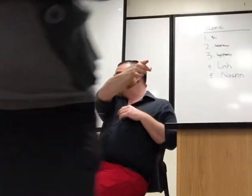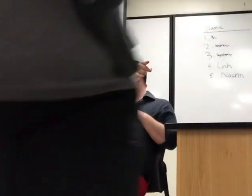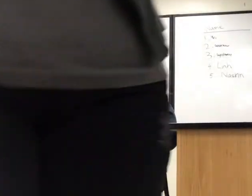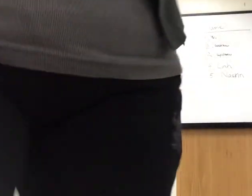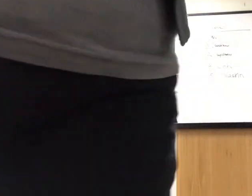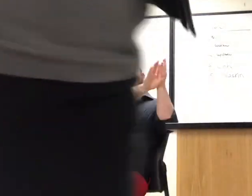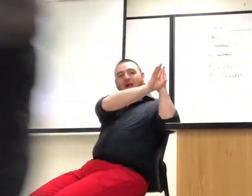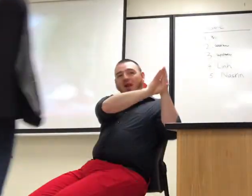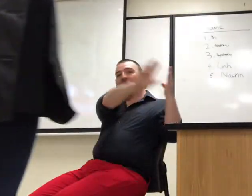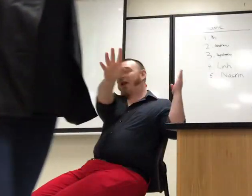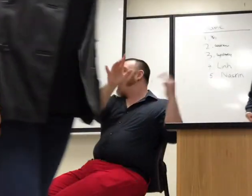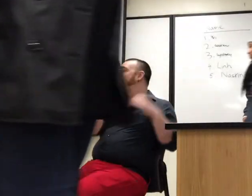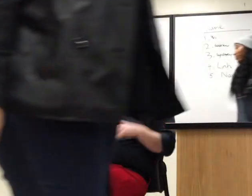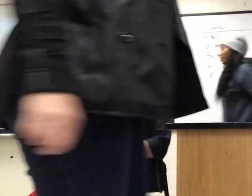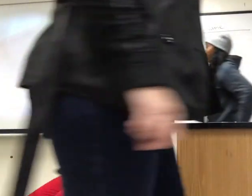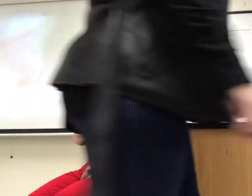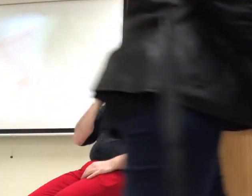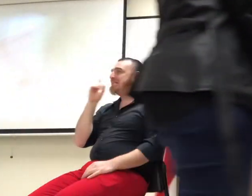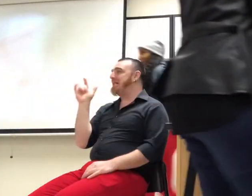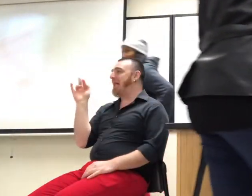in line for right at Disneyland.